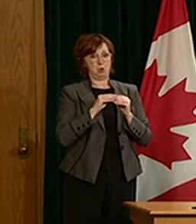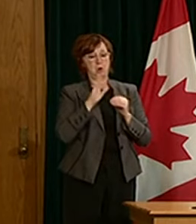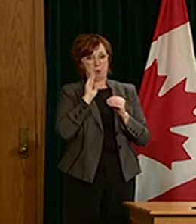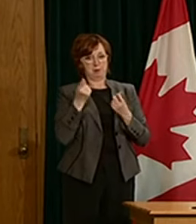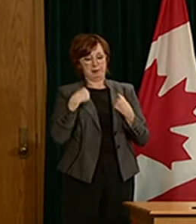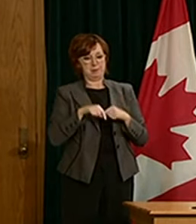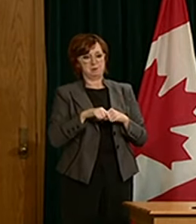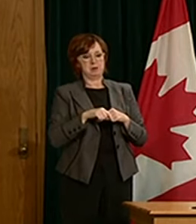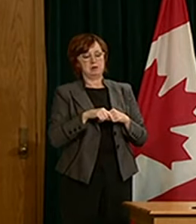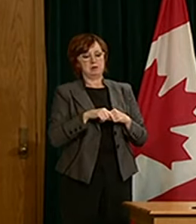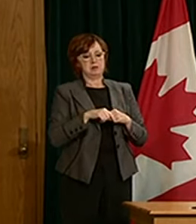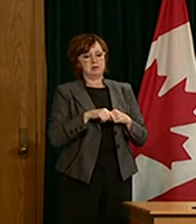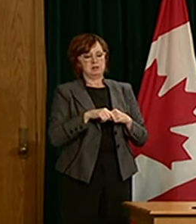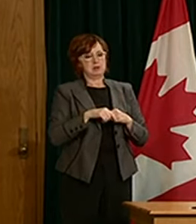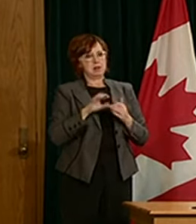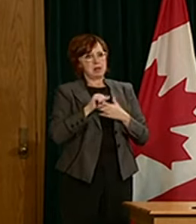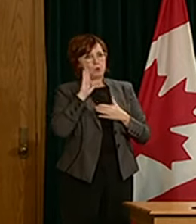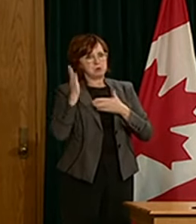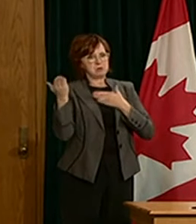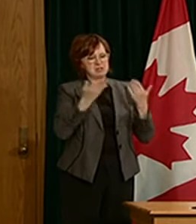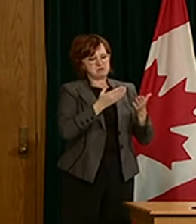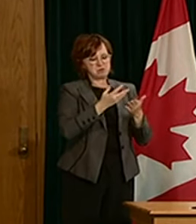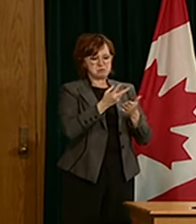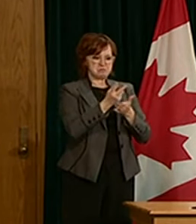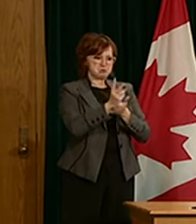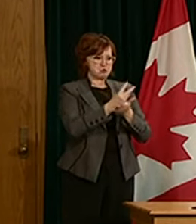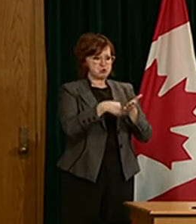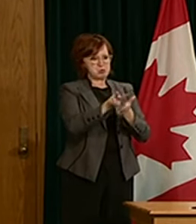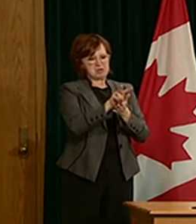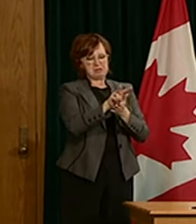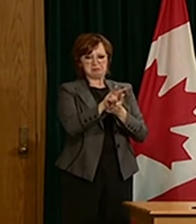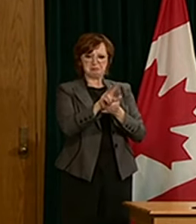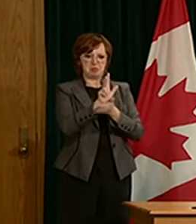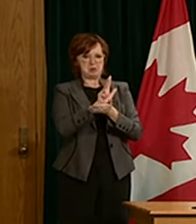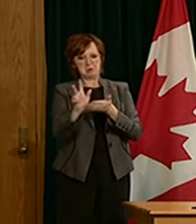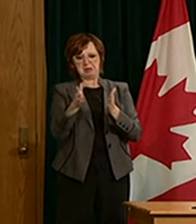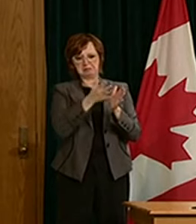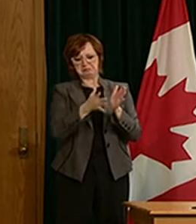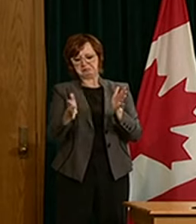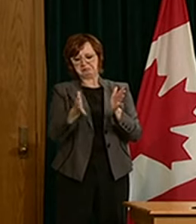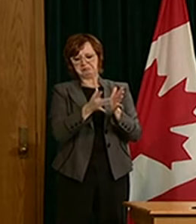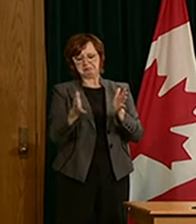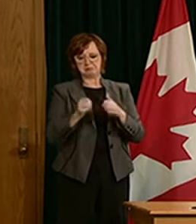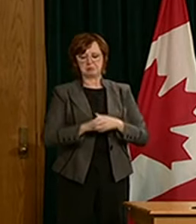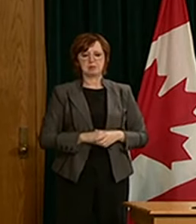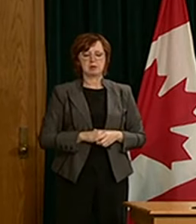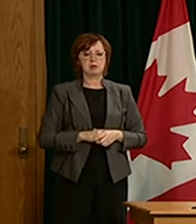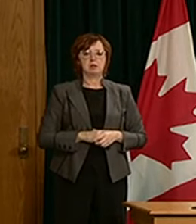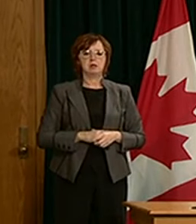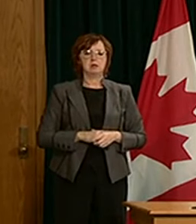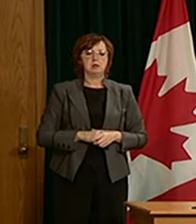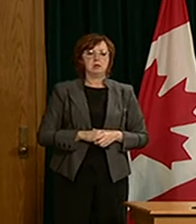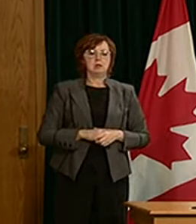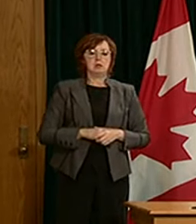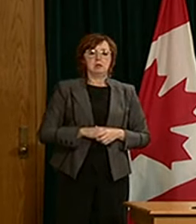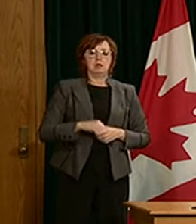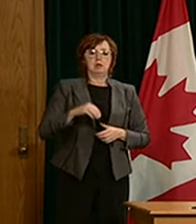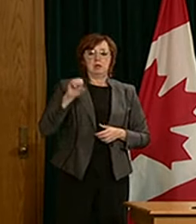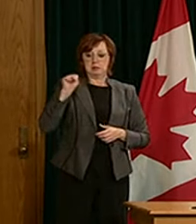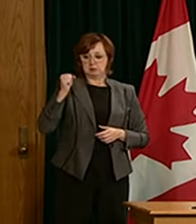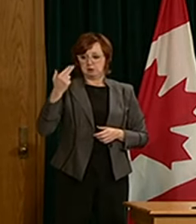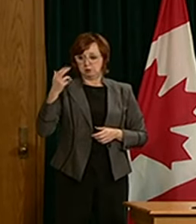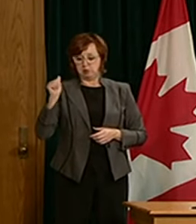to be delivered in the next 2 to 3 weeks. We are working with the Ministry of Health as well as the federal government and vendors in order to ensure that we're able